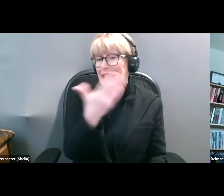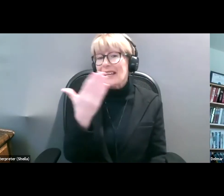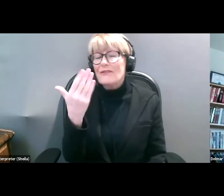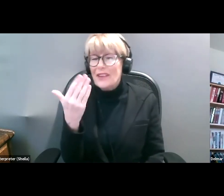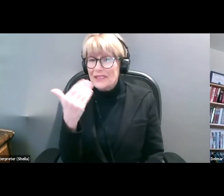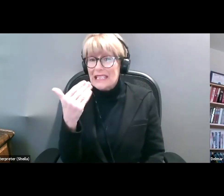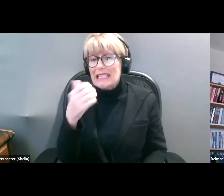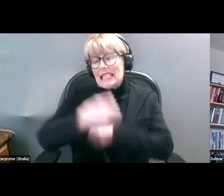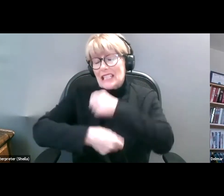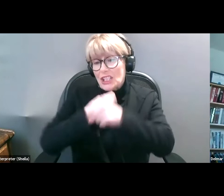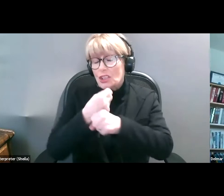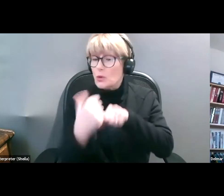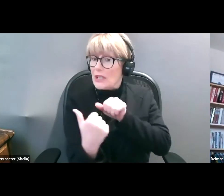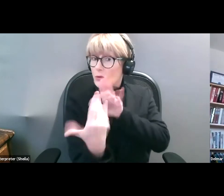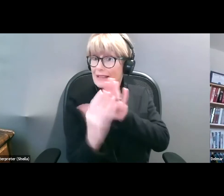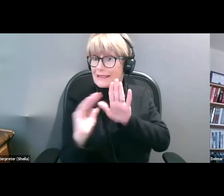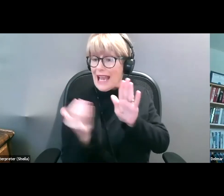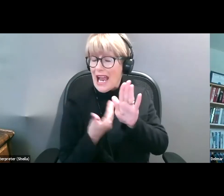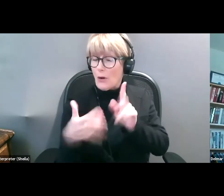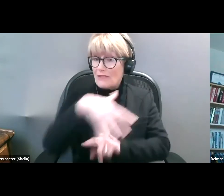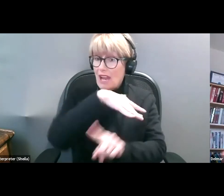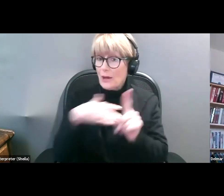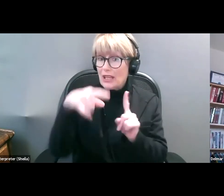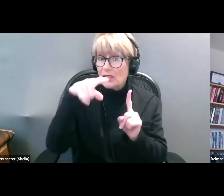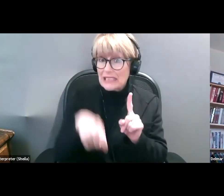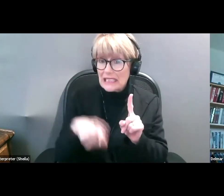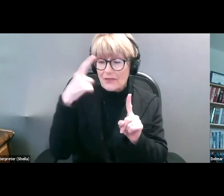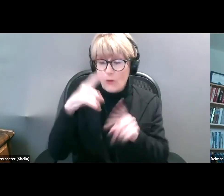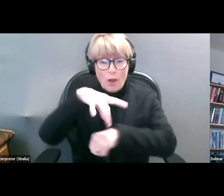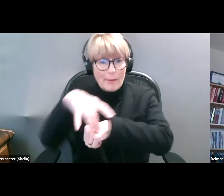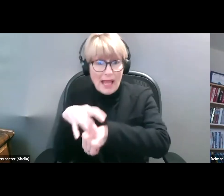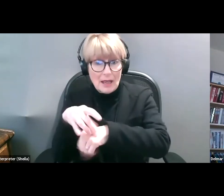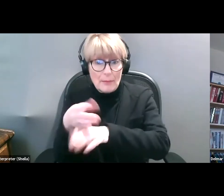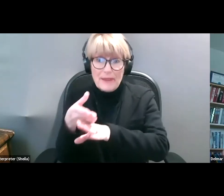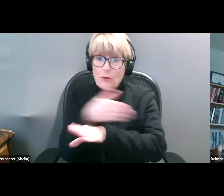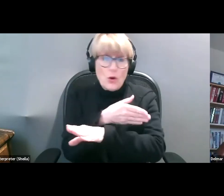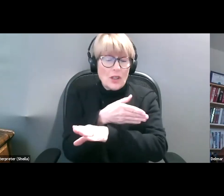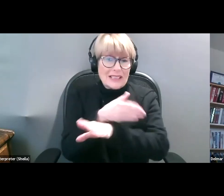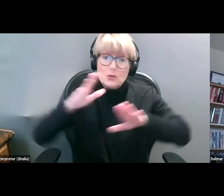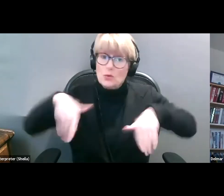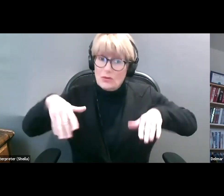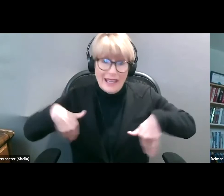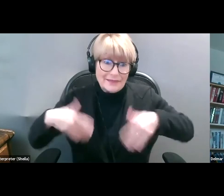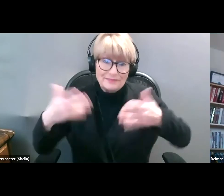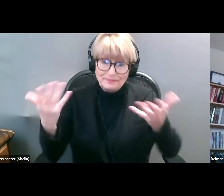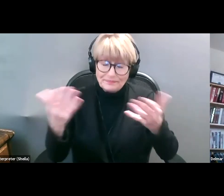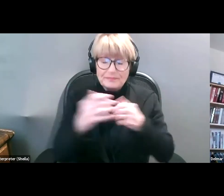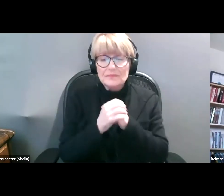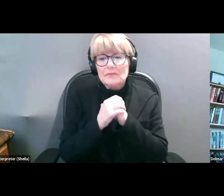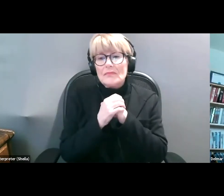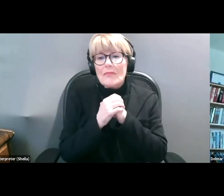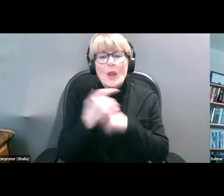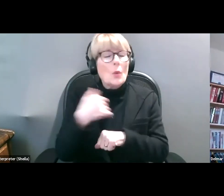environmental needs for the planet before we reach a point of no return. And we can't do business